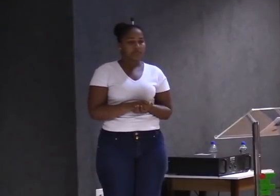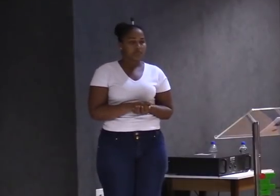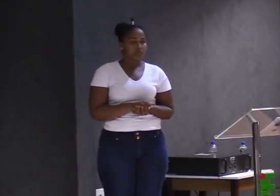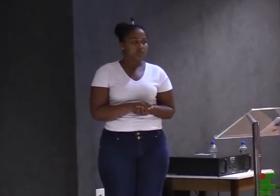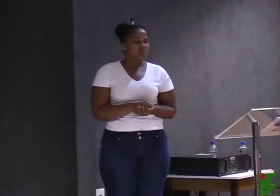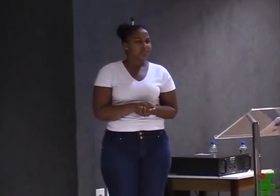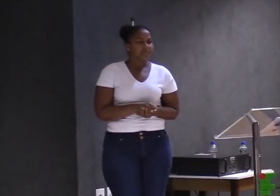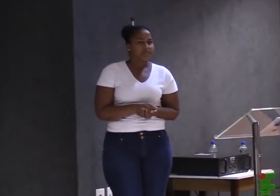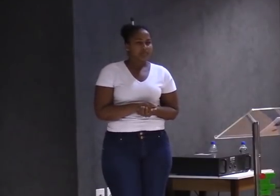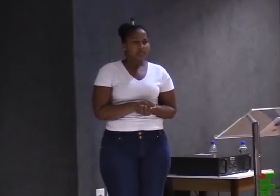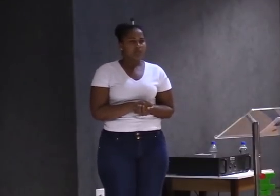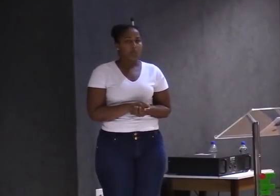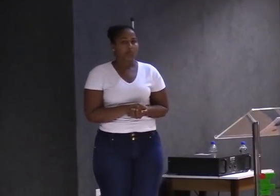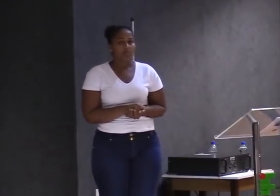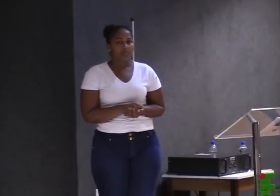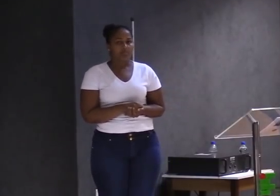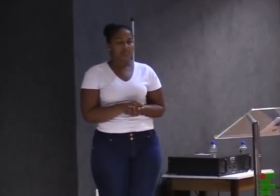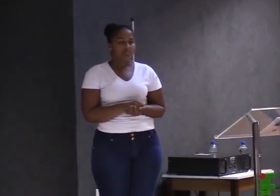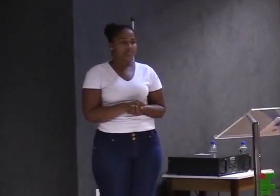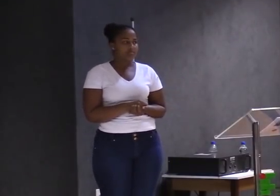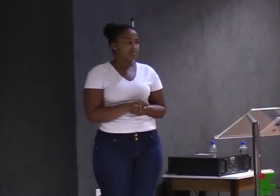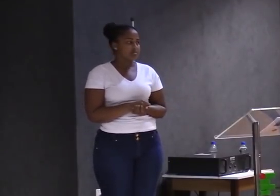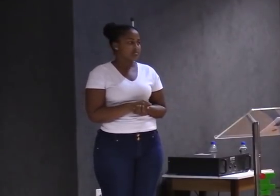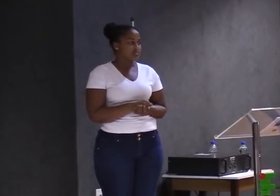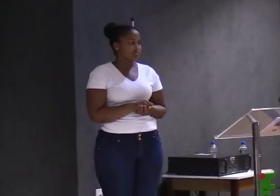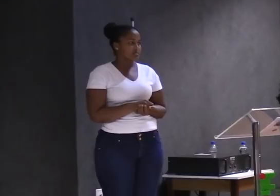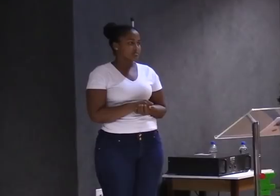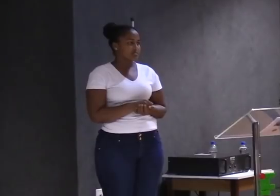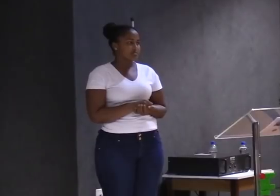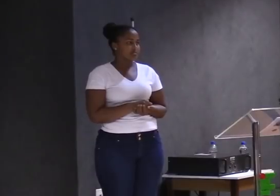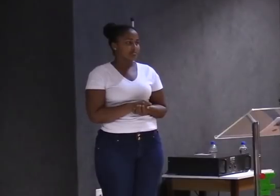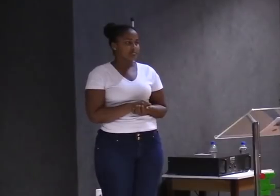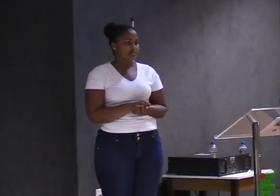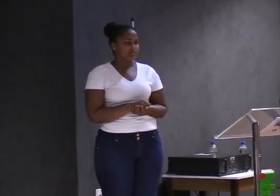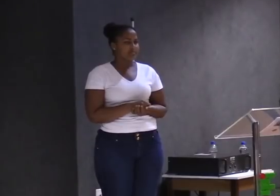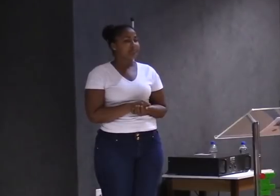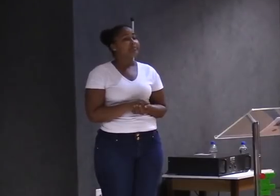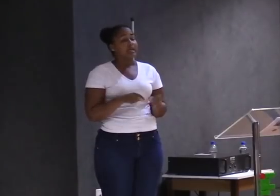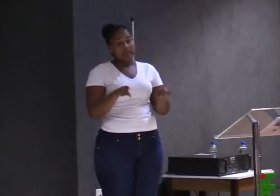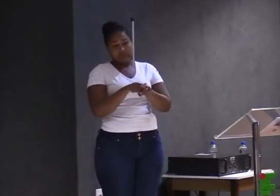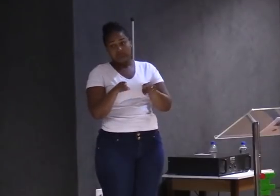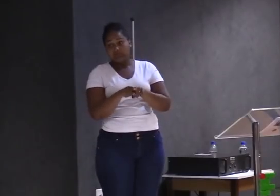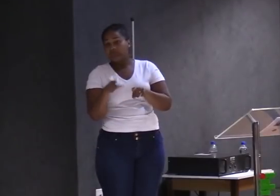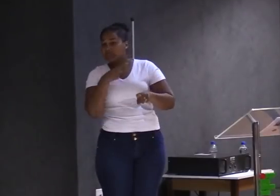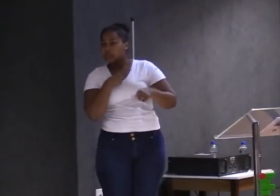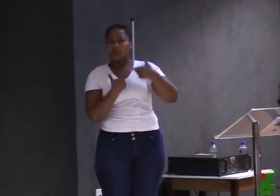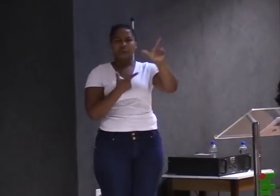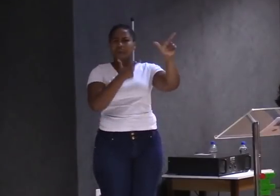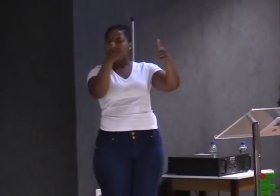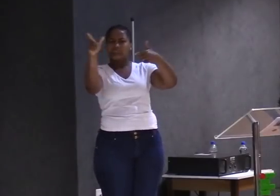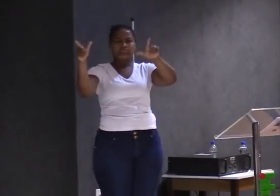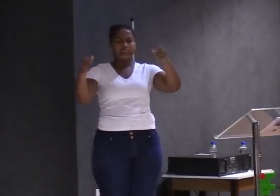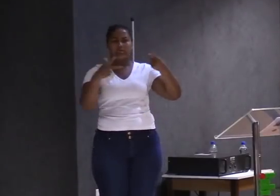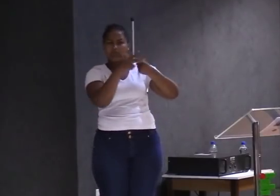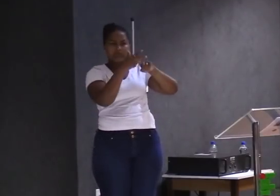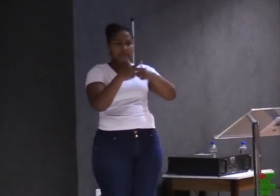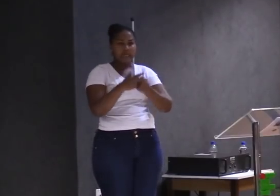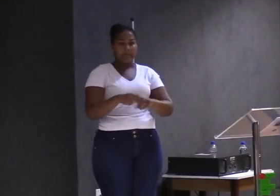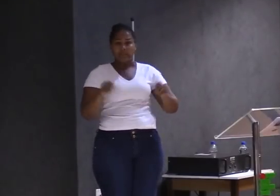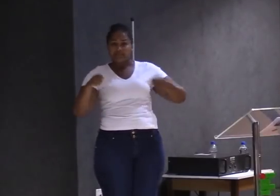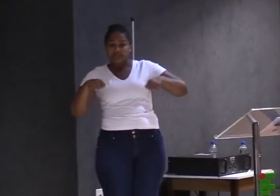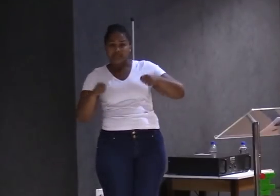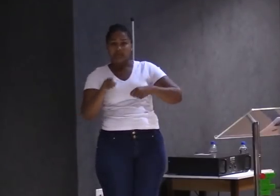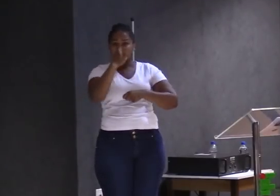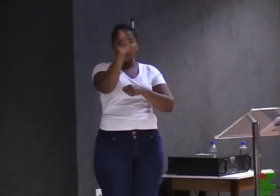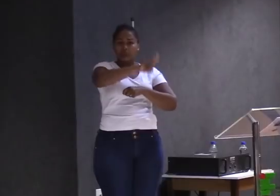and participation of students. E tem também muitas outras ferramentas que você pode utilizar, né, para